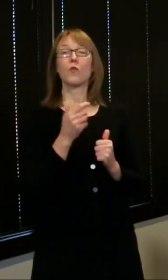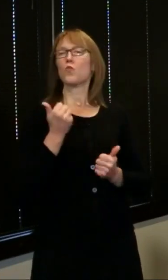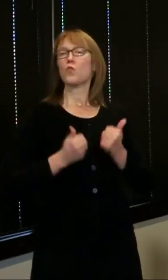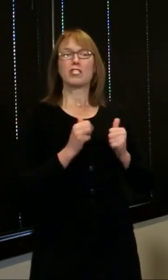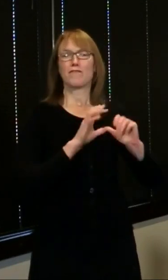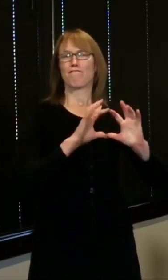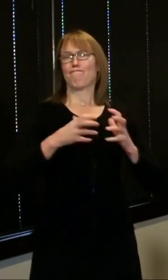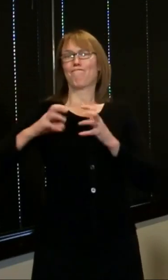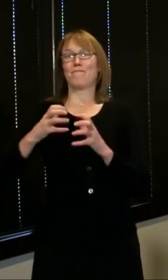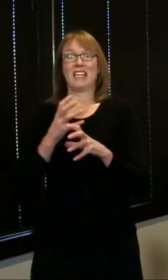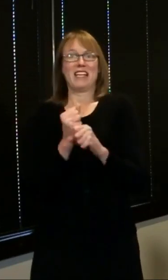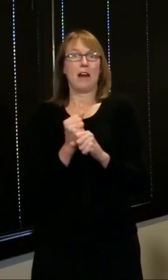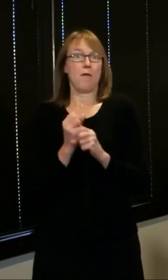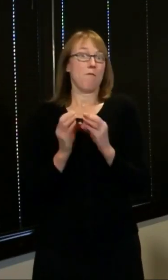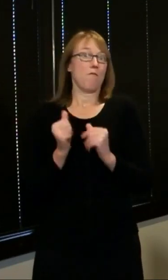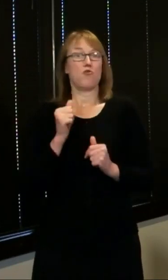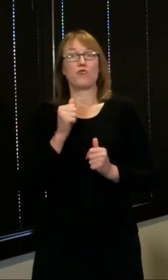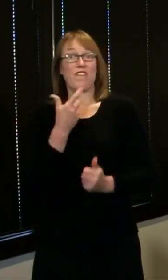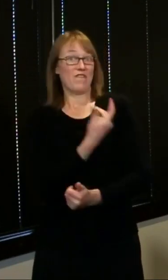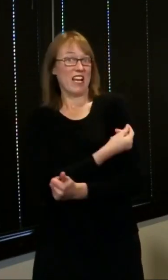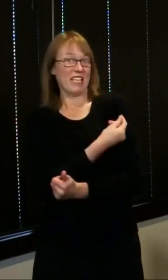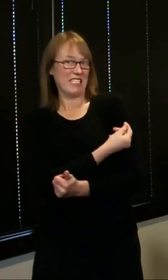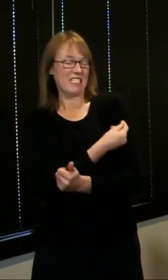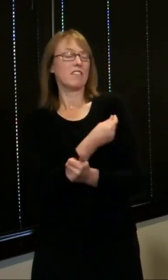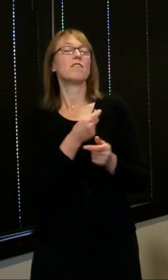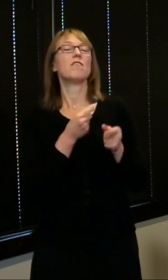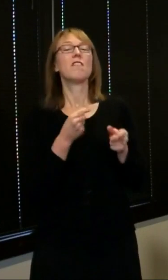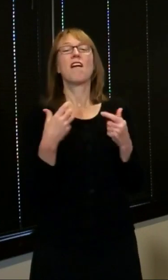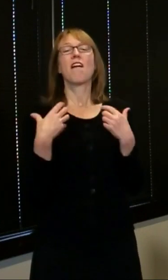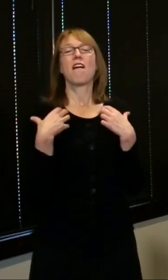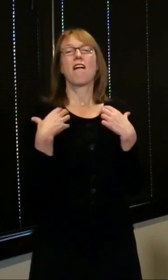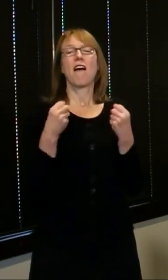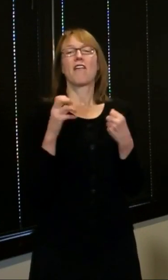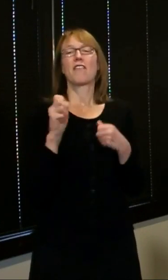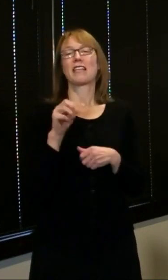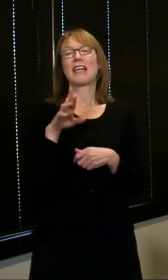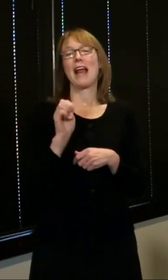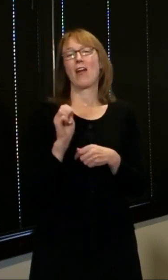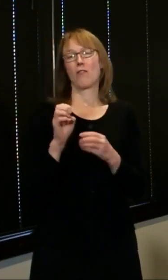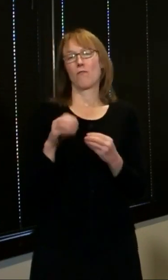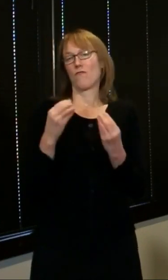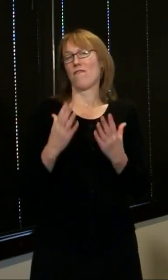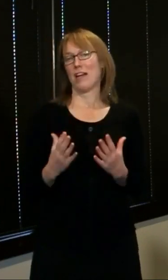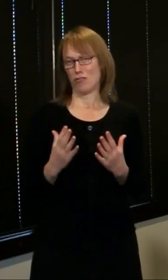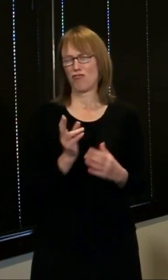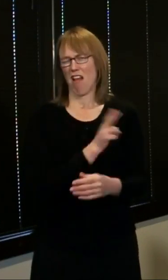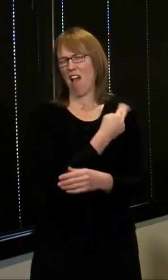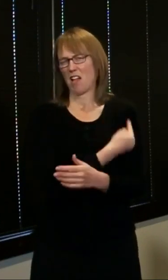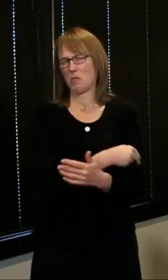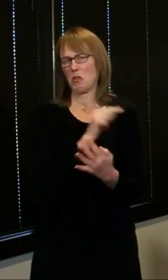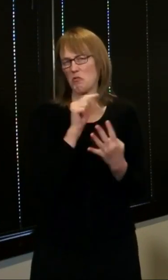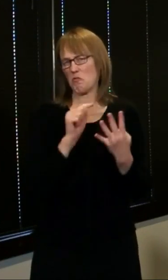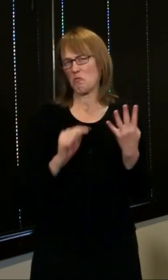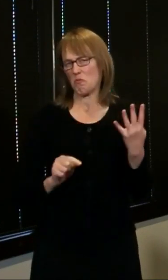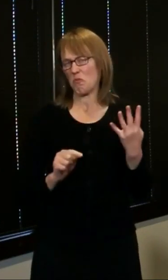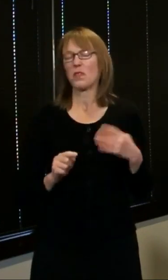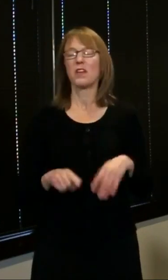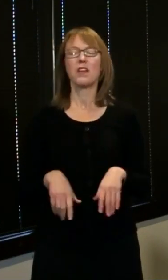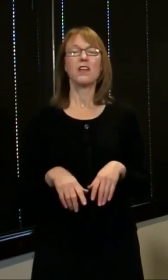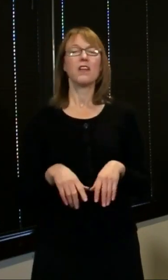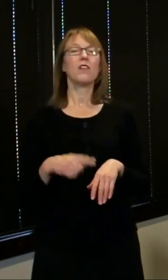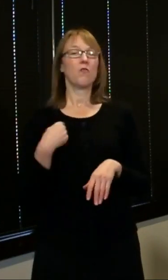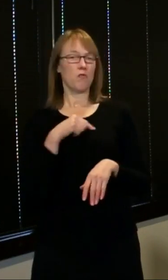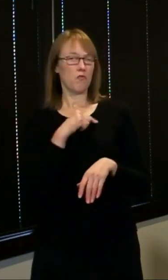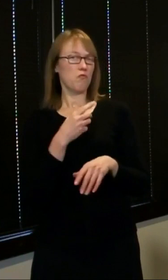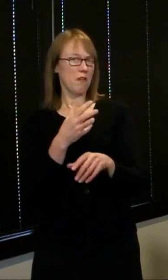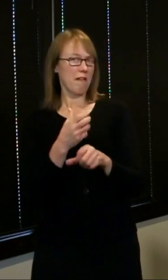understands. And we've been receiving approximately 15,600 doses each week. And I know there's been some